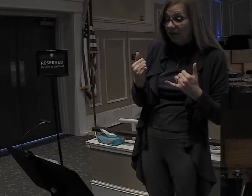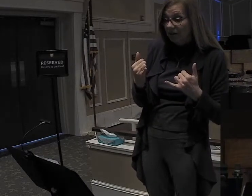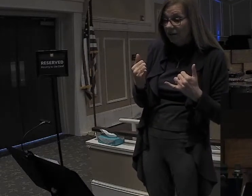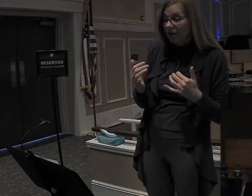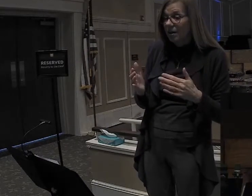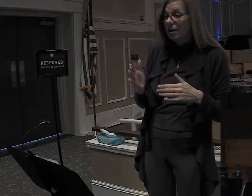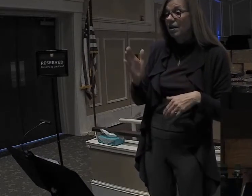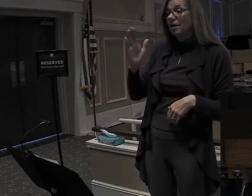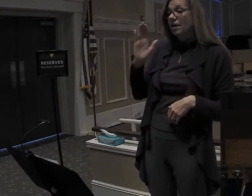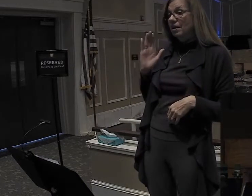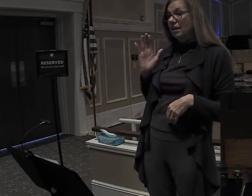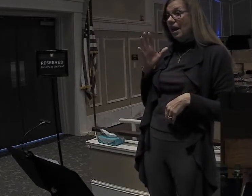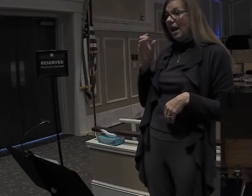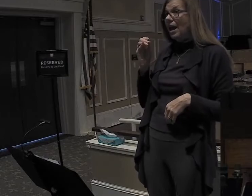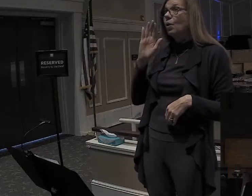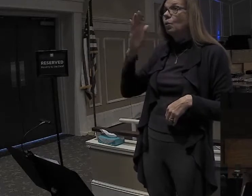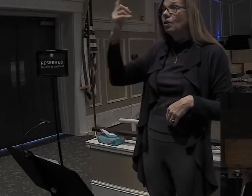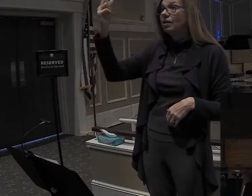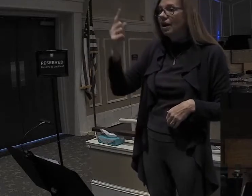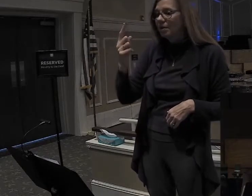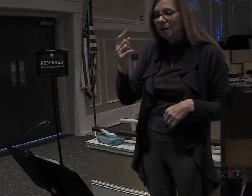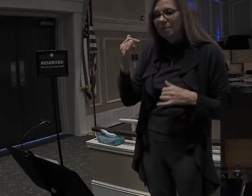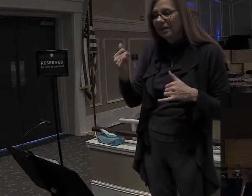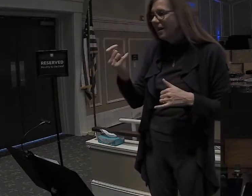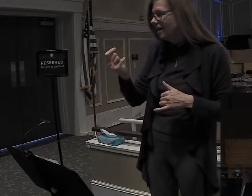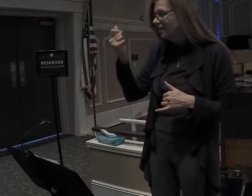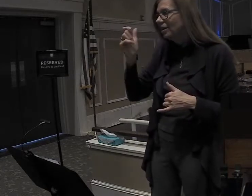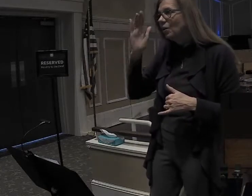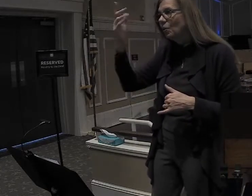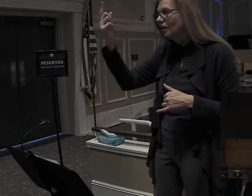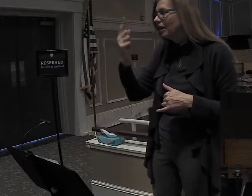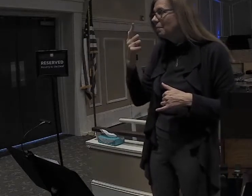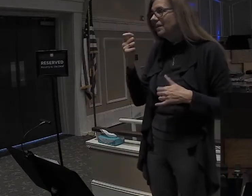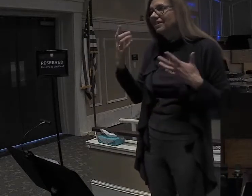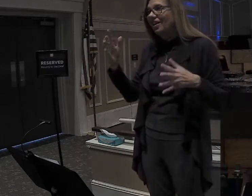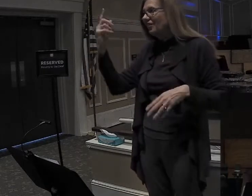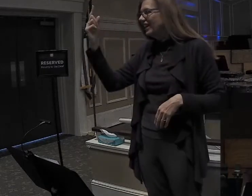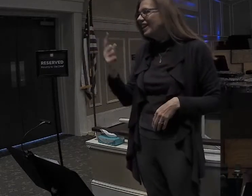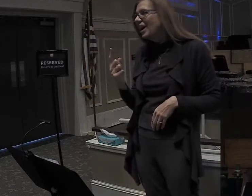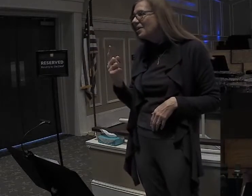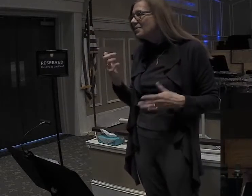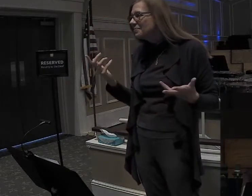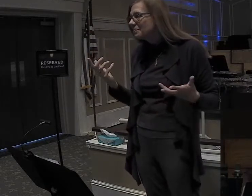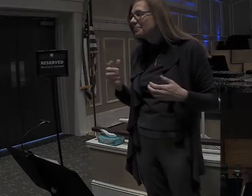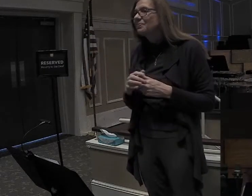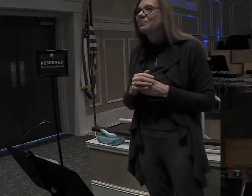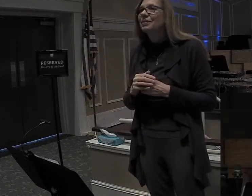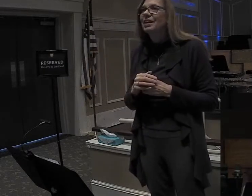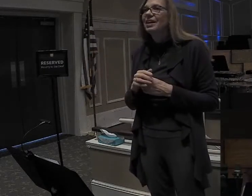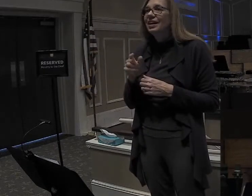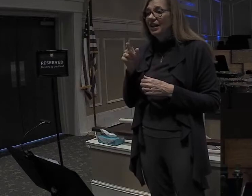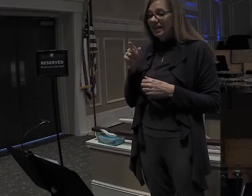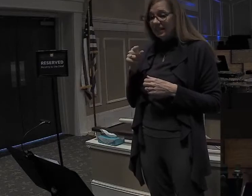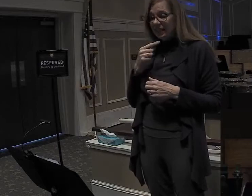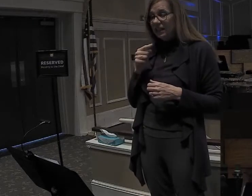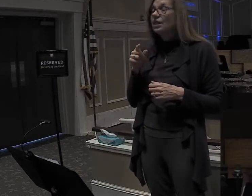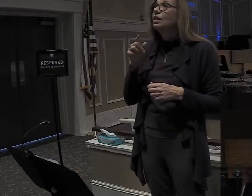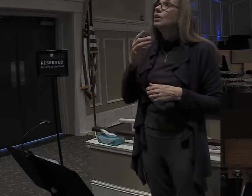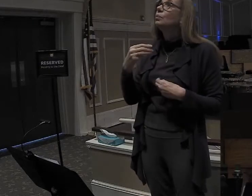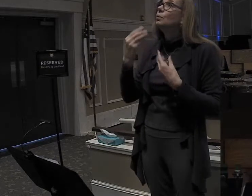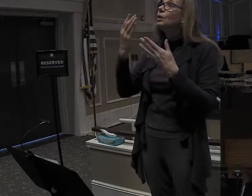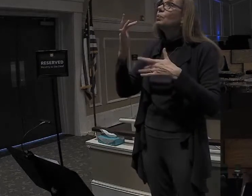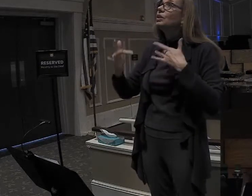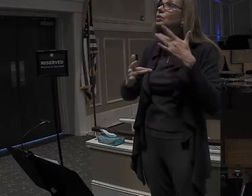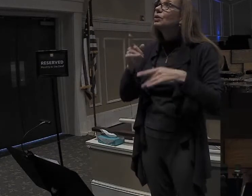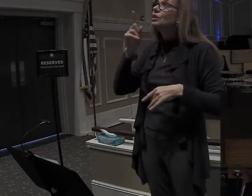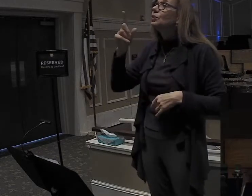He has come. They rejoice in the God and give thanks to the God who, O Lord God, who are and who were. Because you